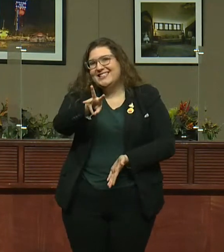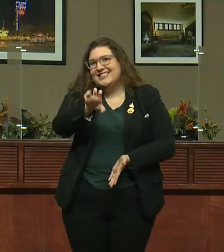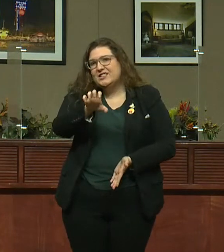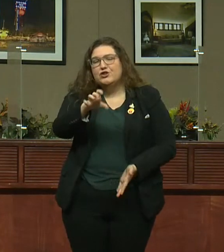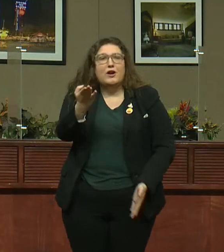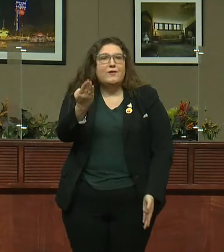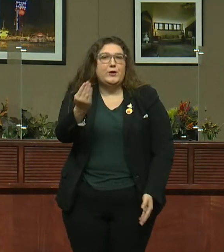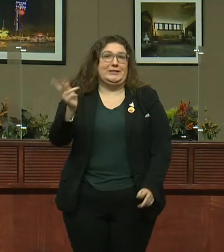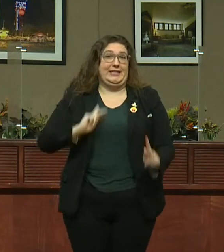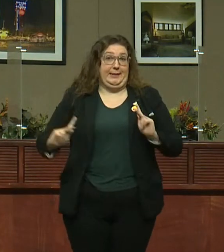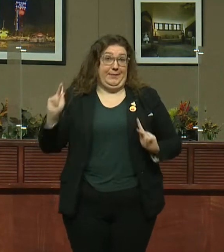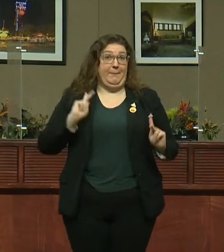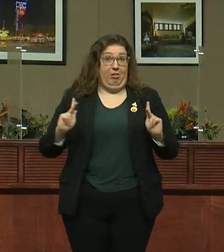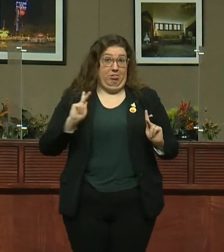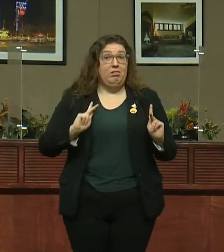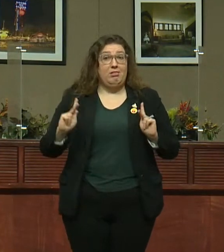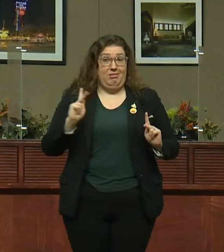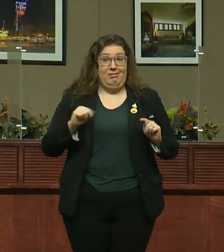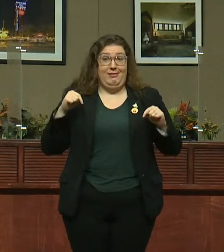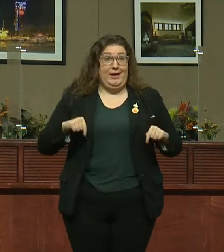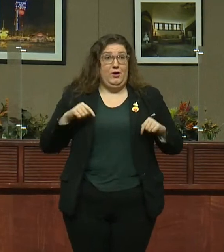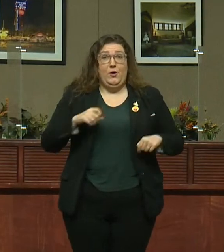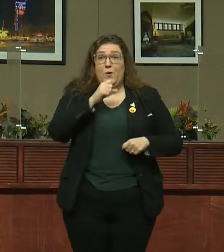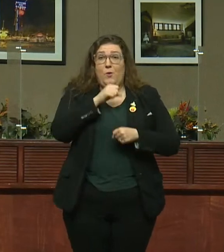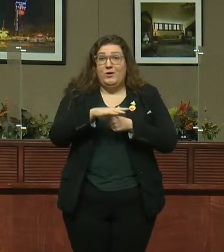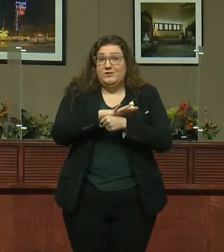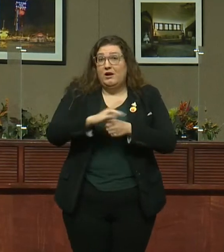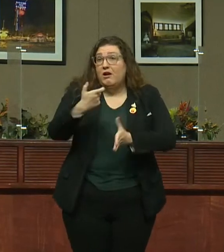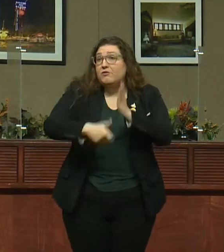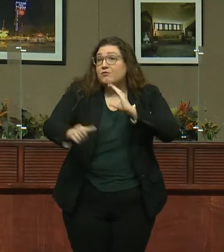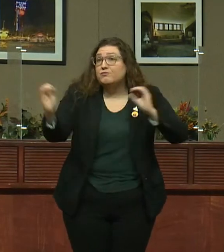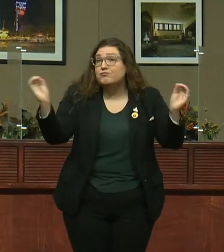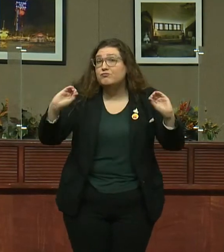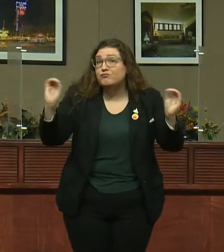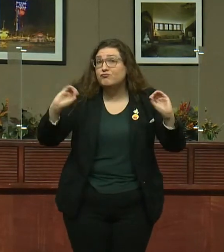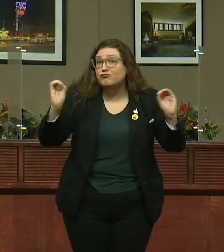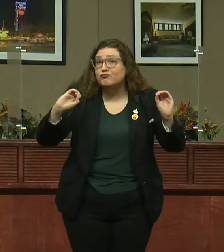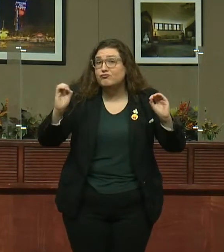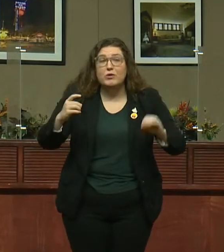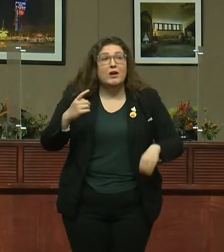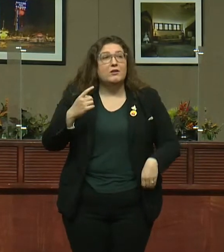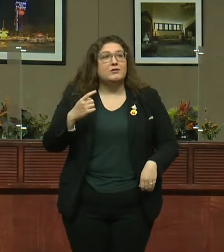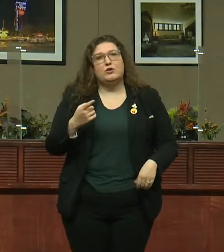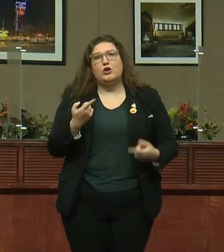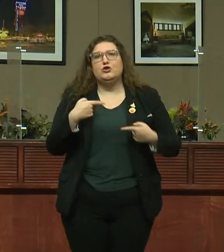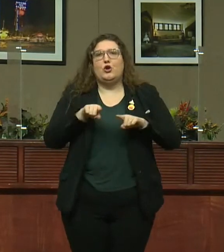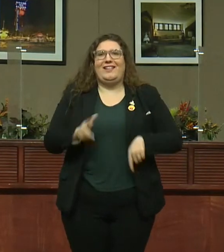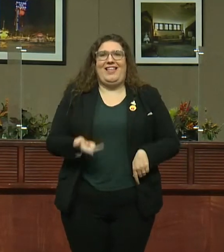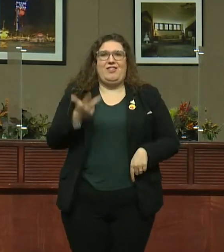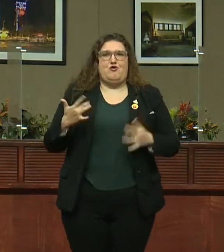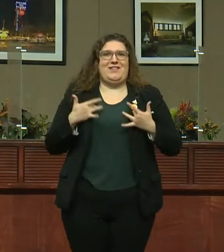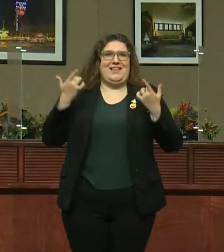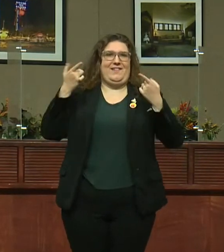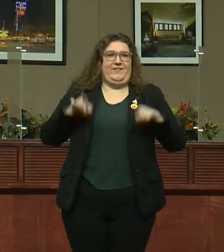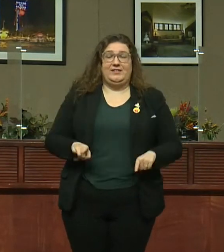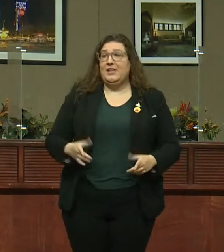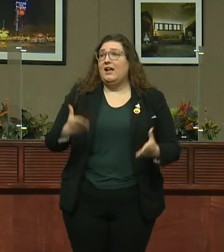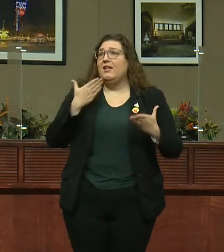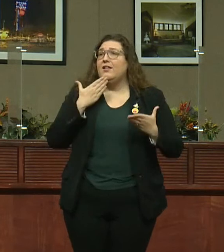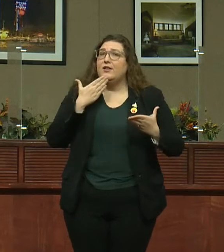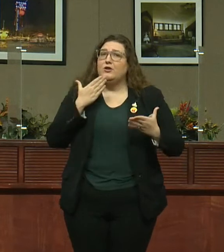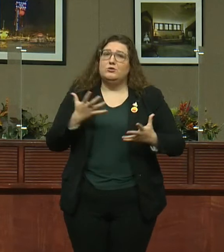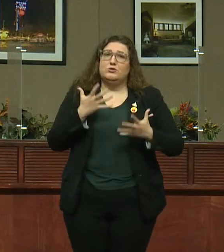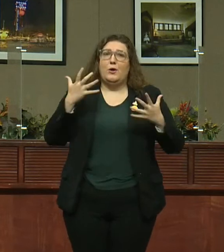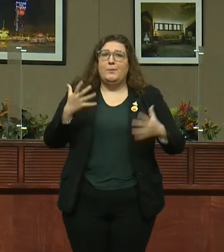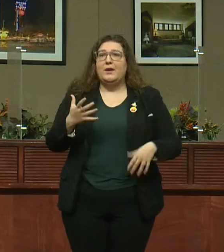2,614 individuals in our community for free during those 3 events. And we would like to thank our partners, the Orange